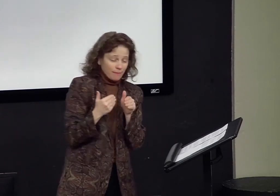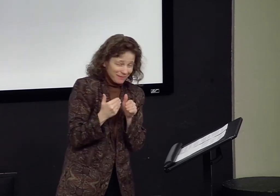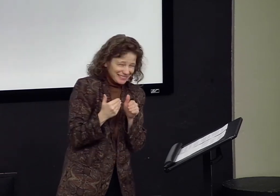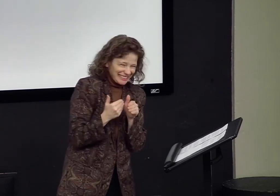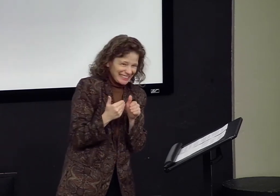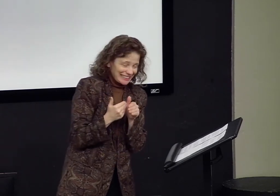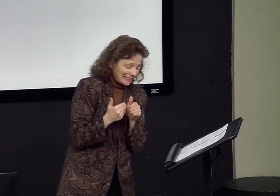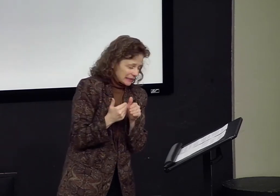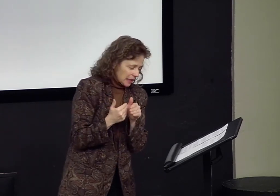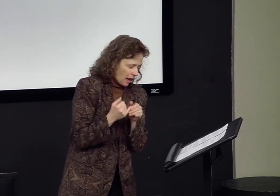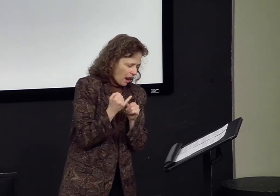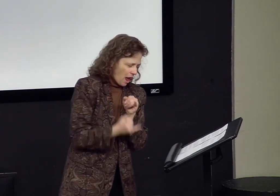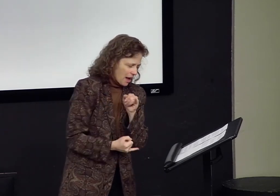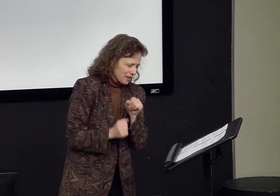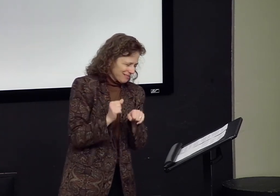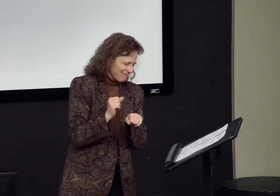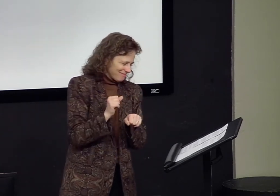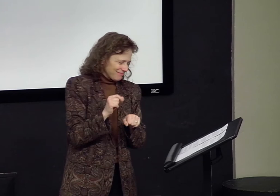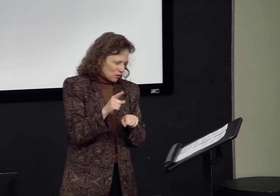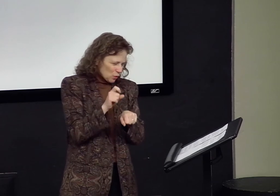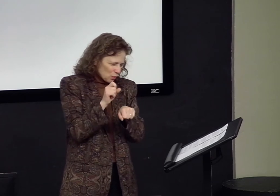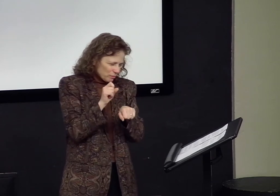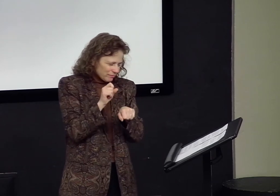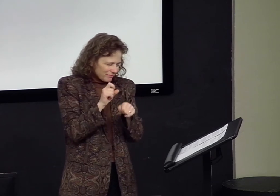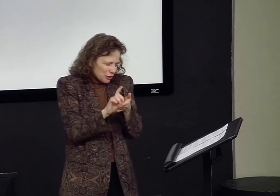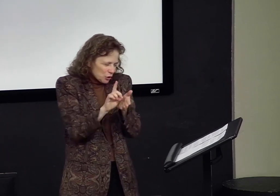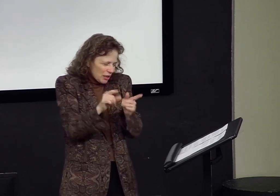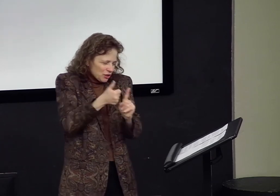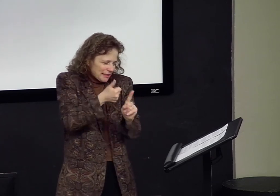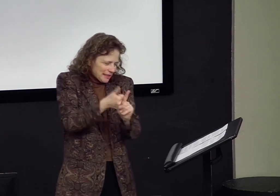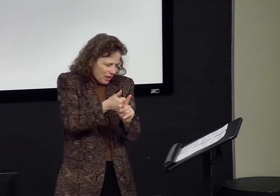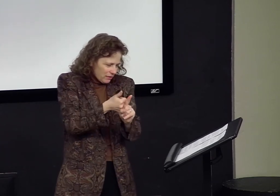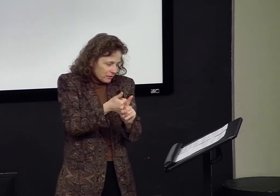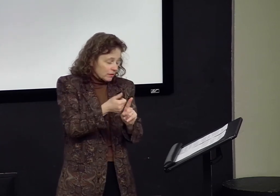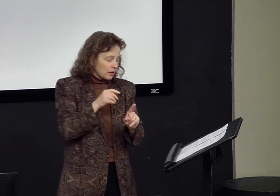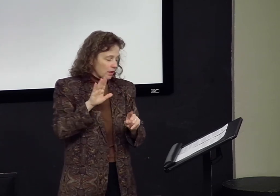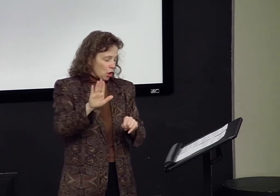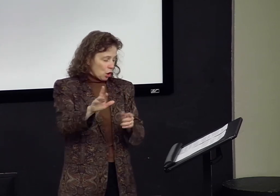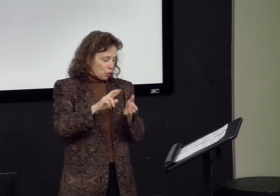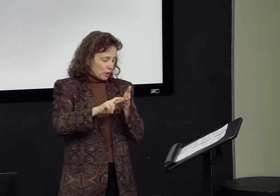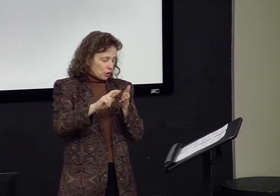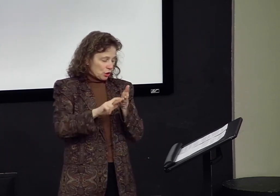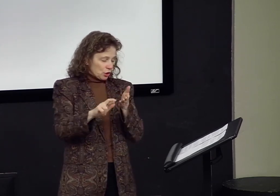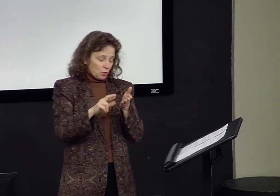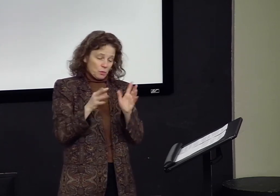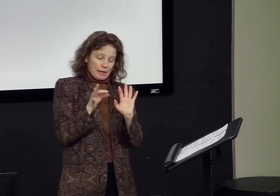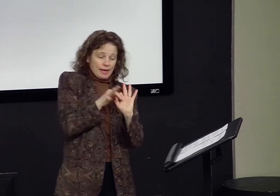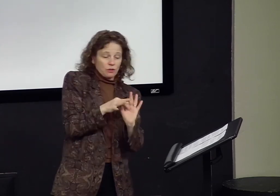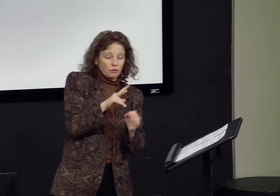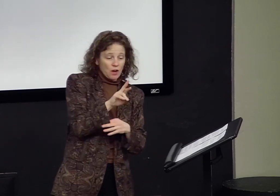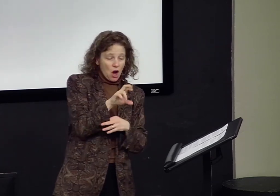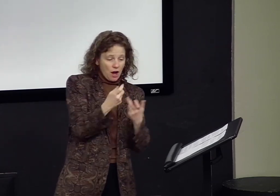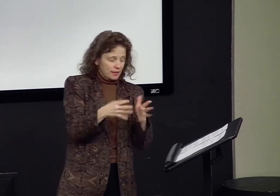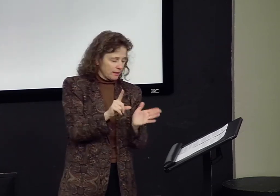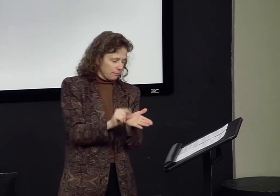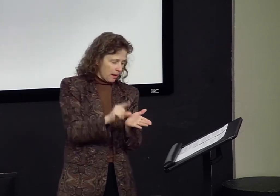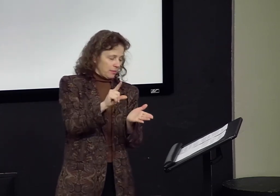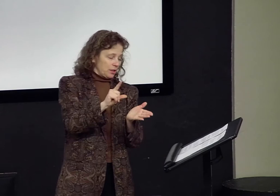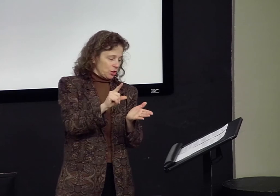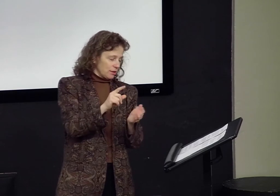in the process of finishing her PhD. She's in the dissertation phase of her